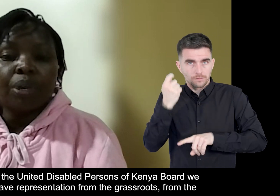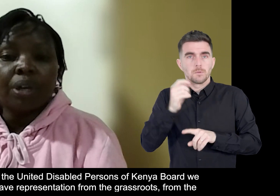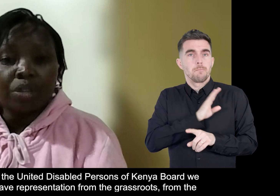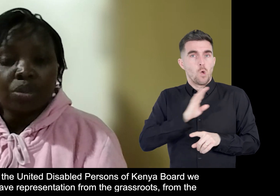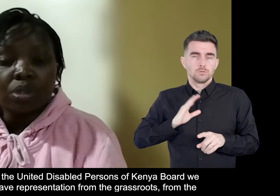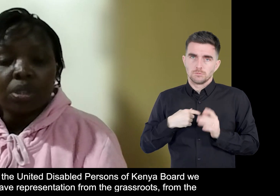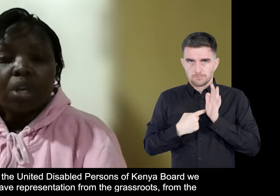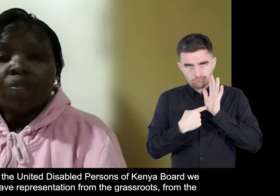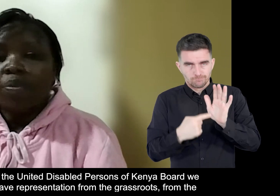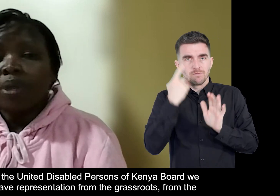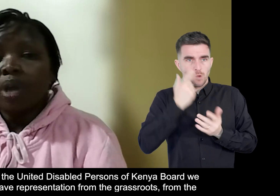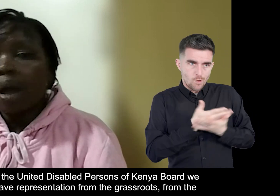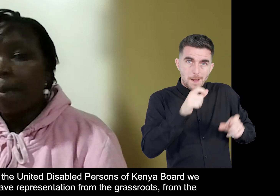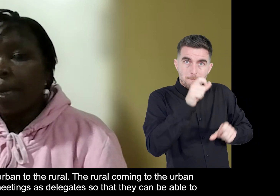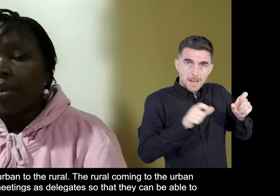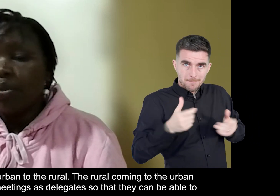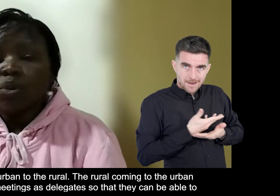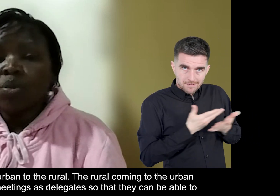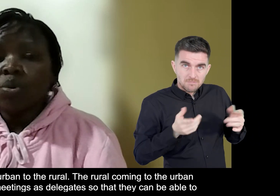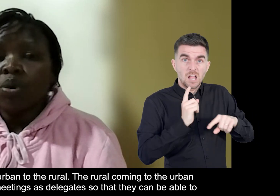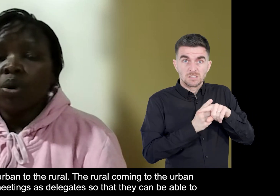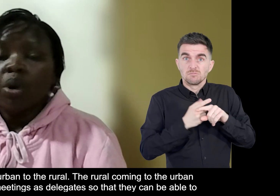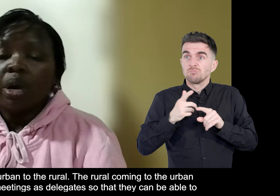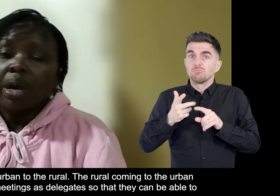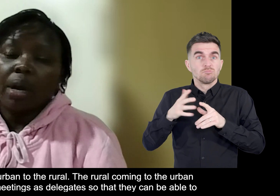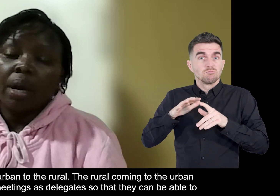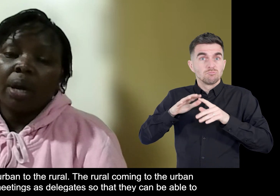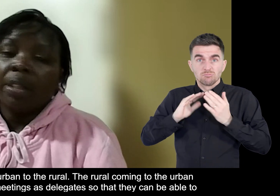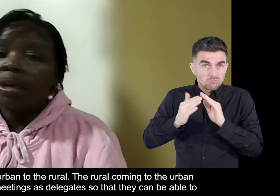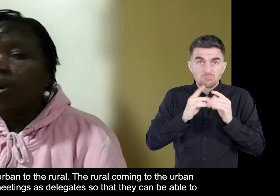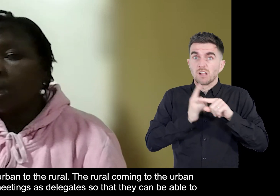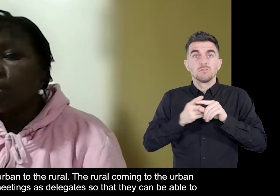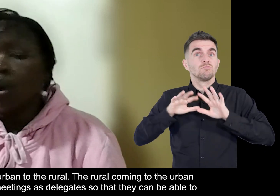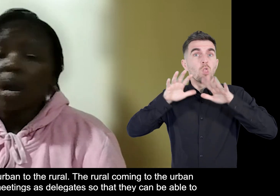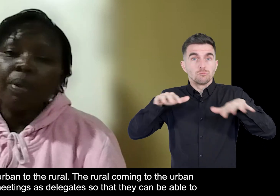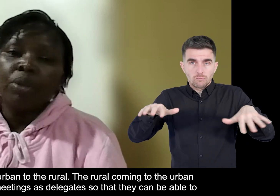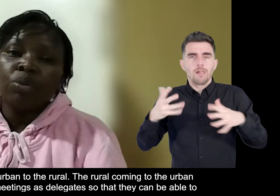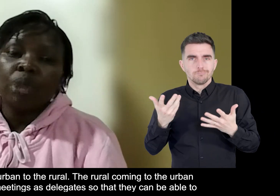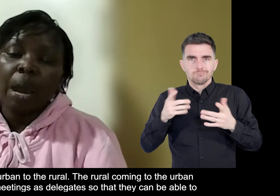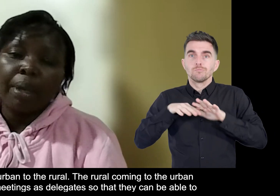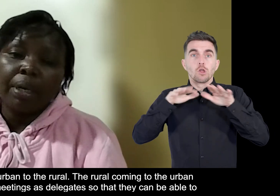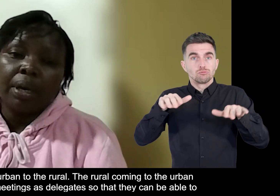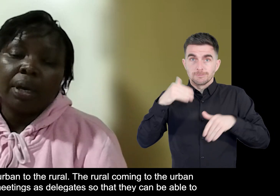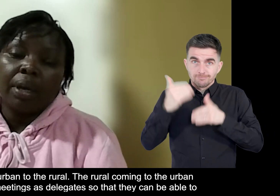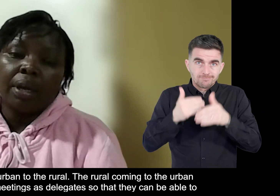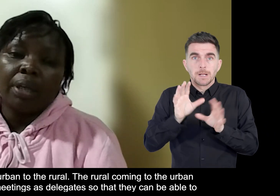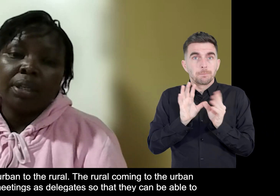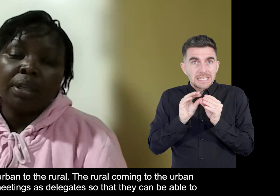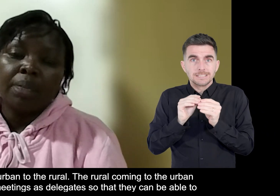representation from the grassroots, from the urban to the rural, the rural coming to the